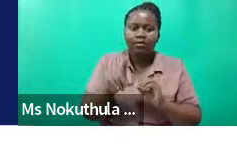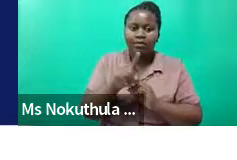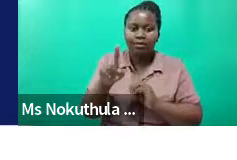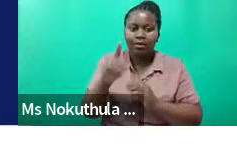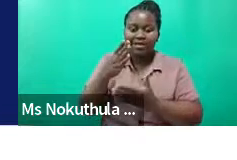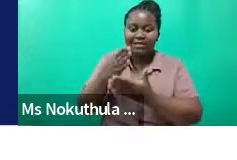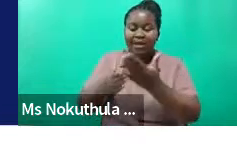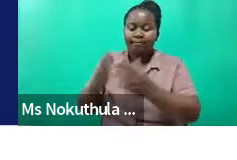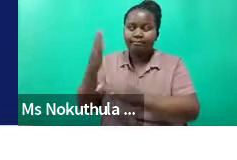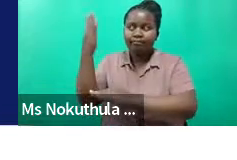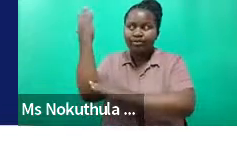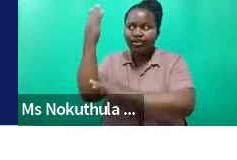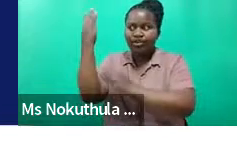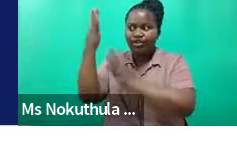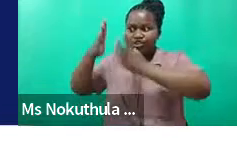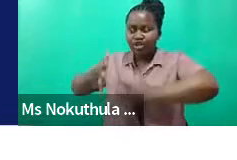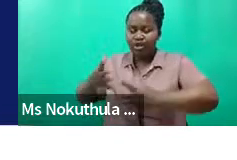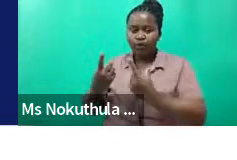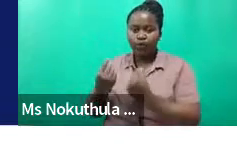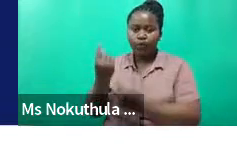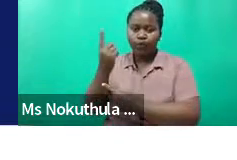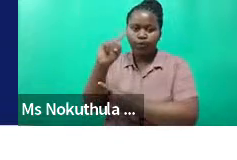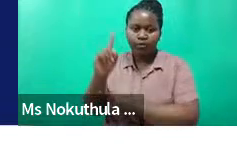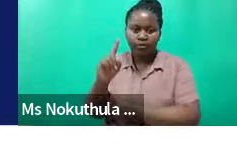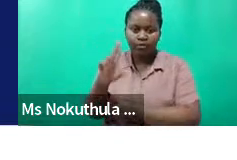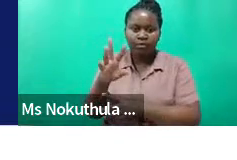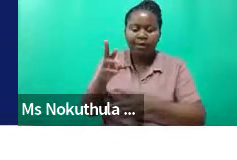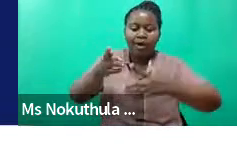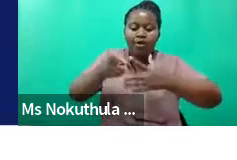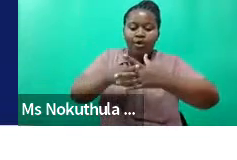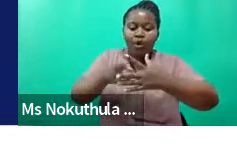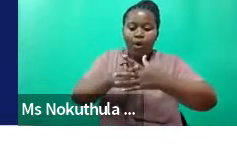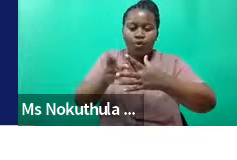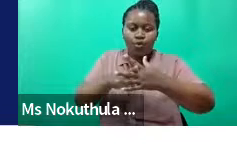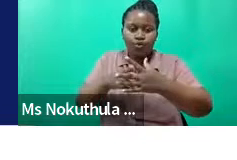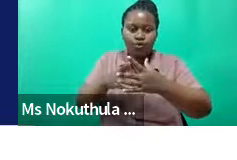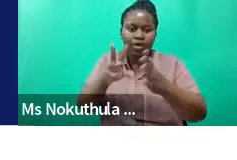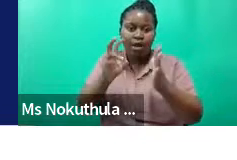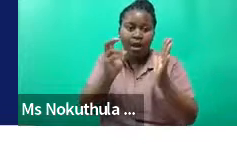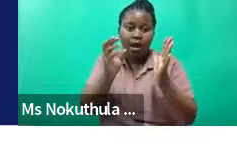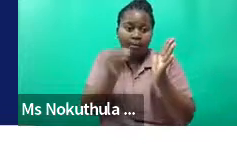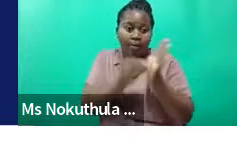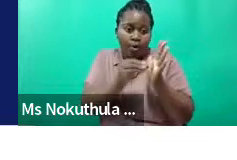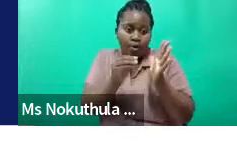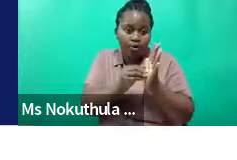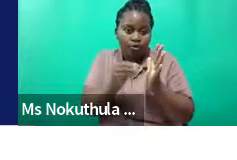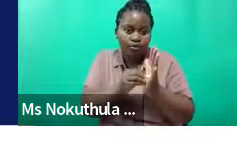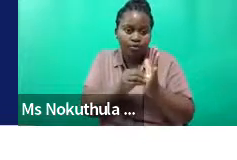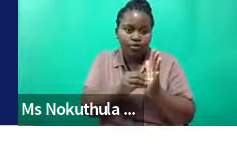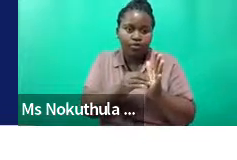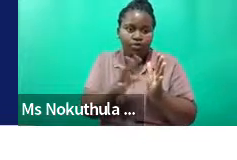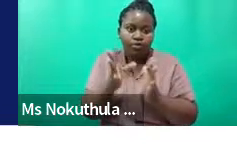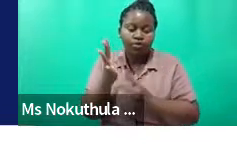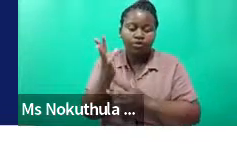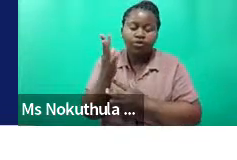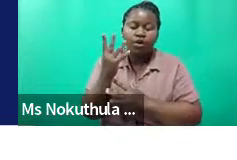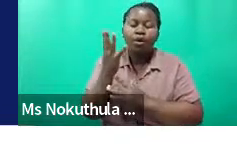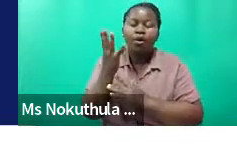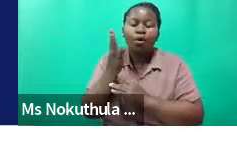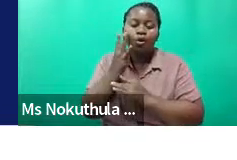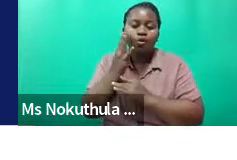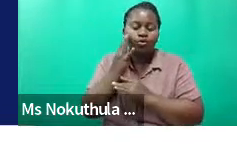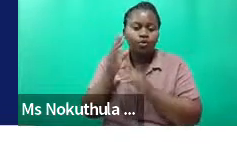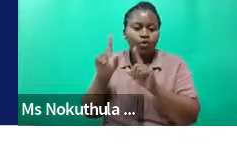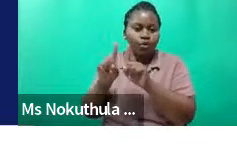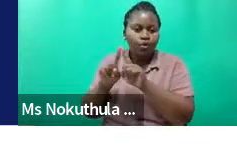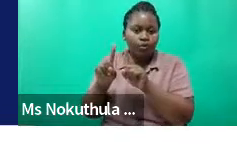lecturers would record notes for her after she had made contact with him, and